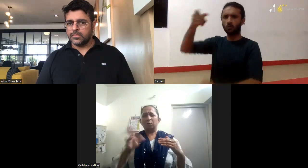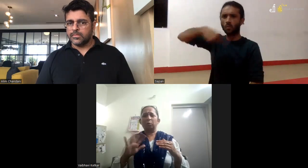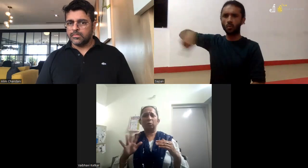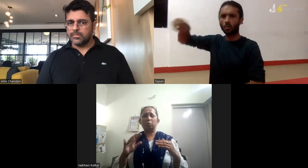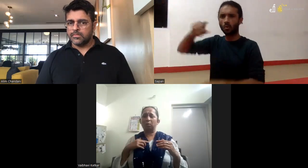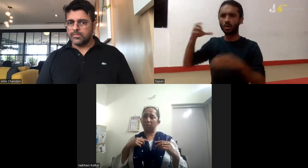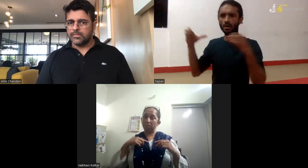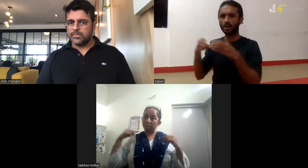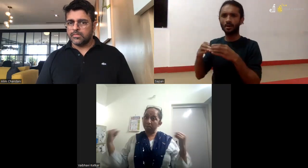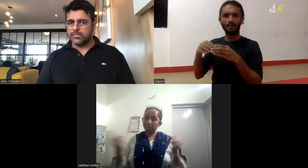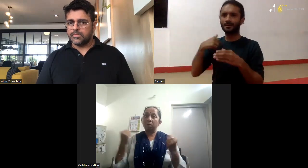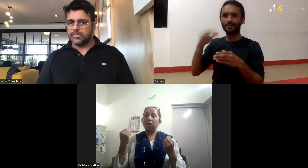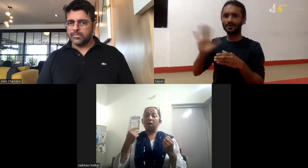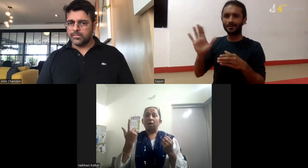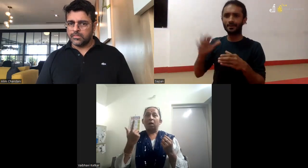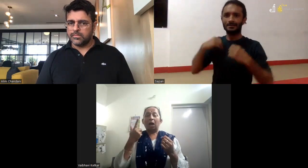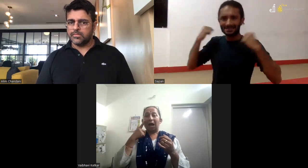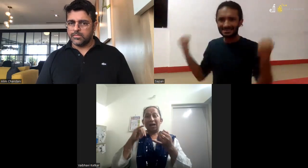hello,